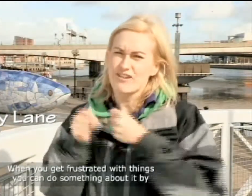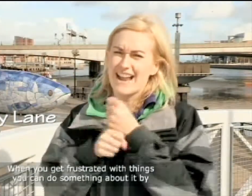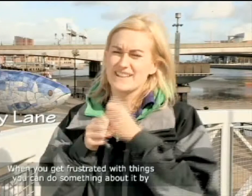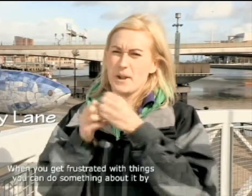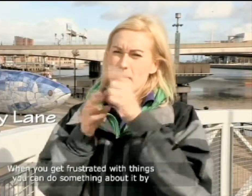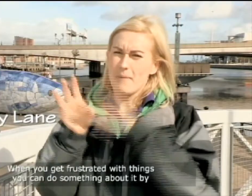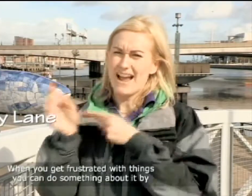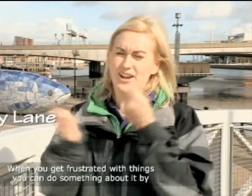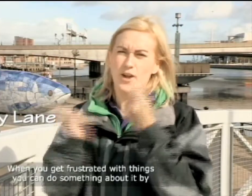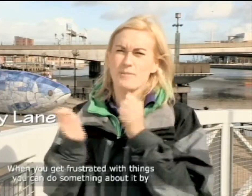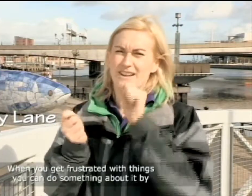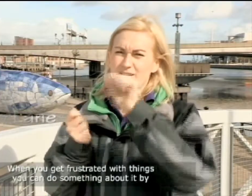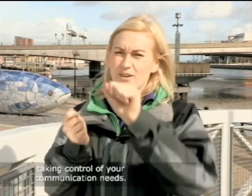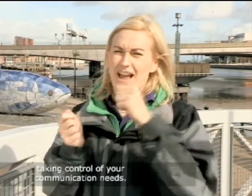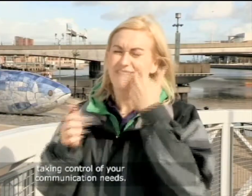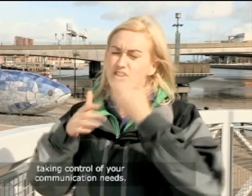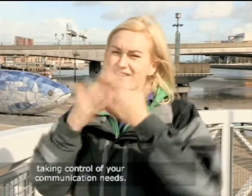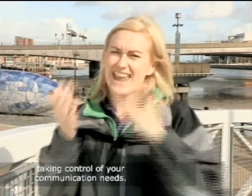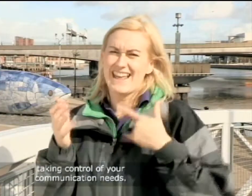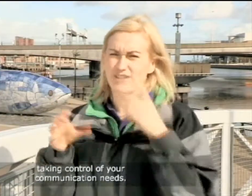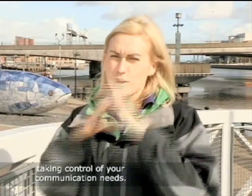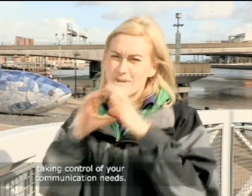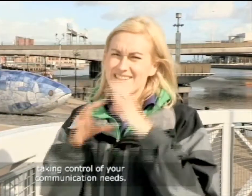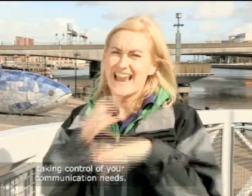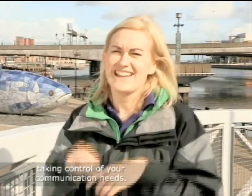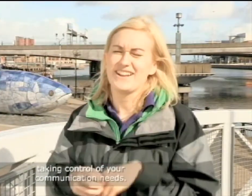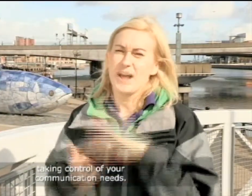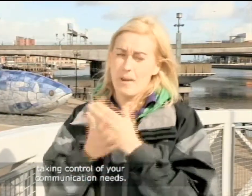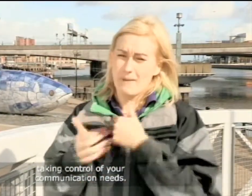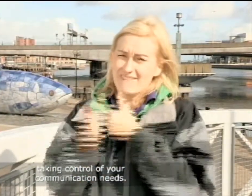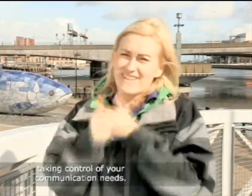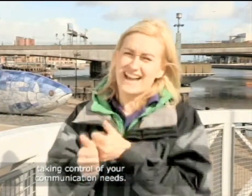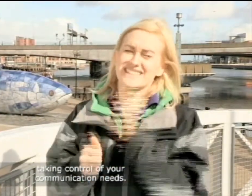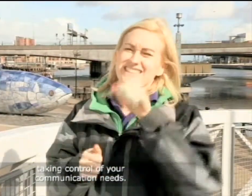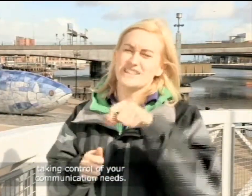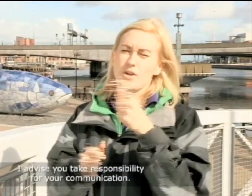When you get frustrated, you can do something about it by taking control of your